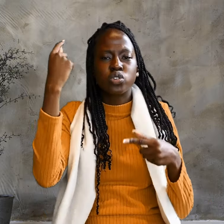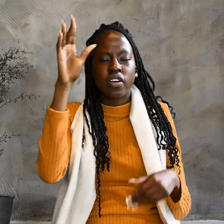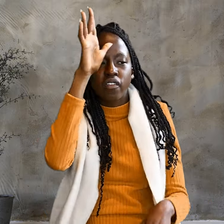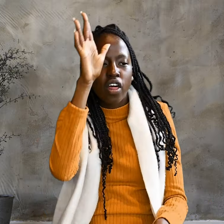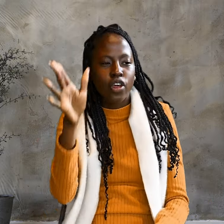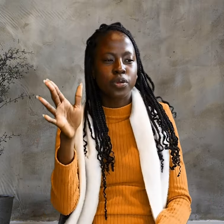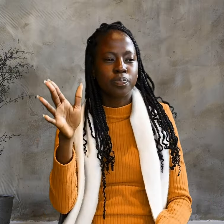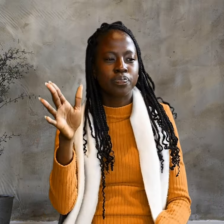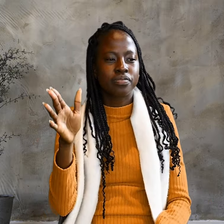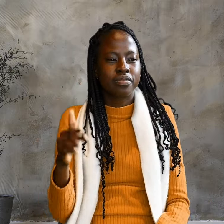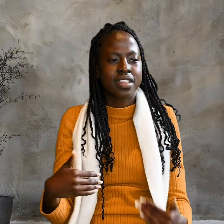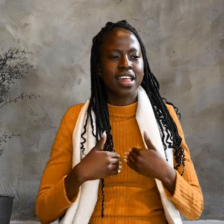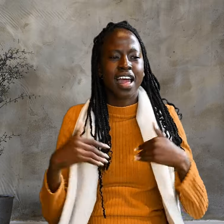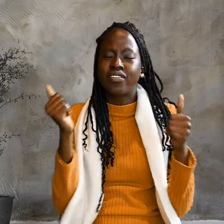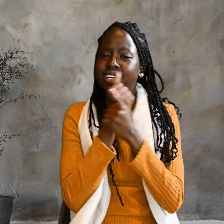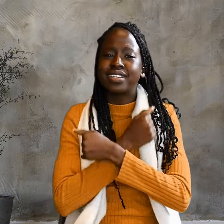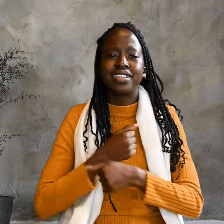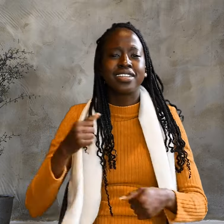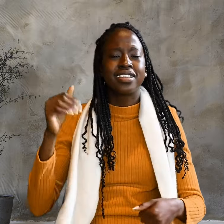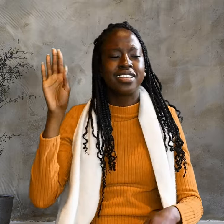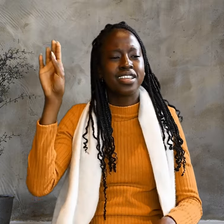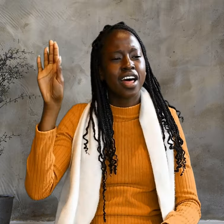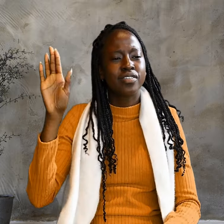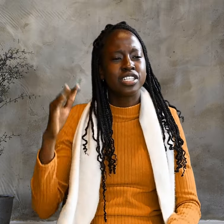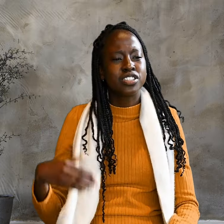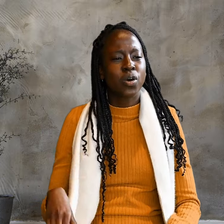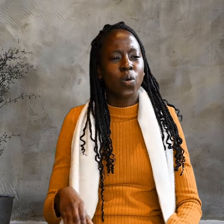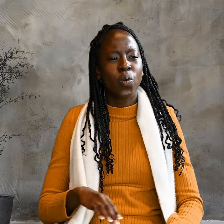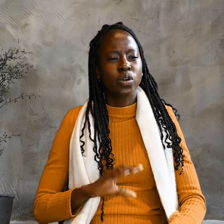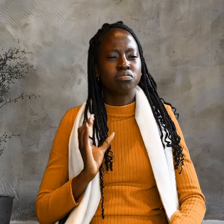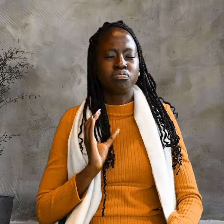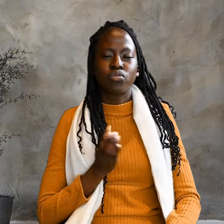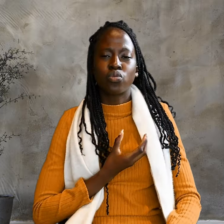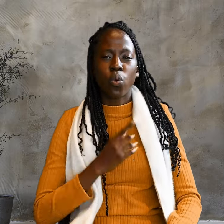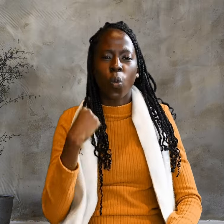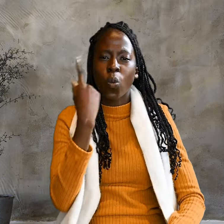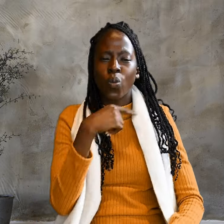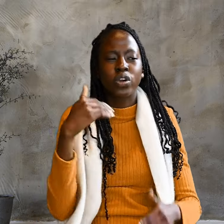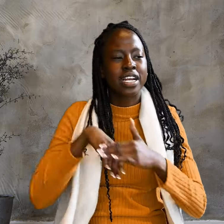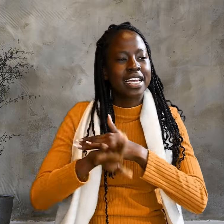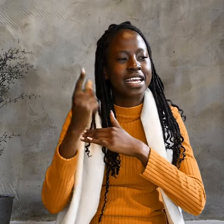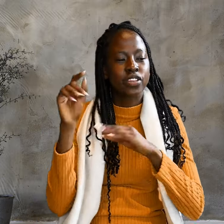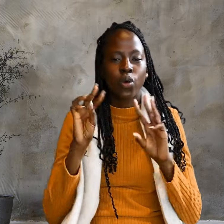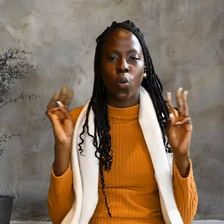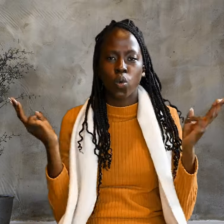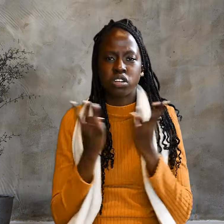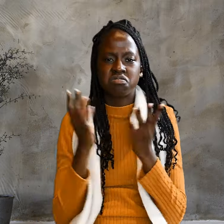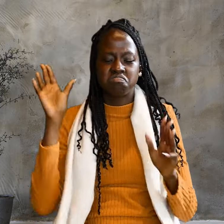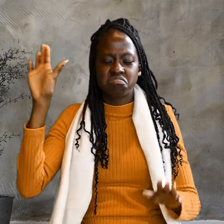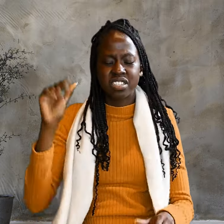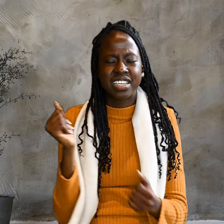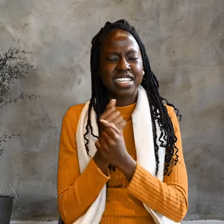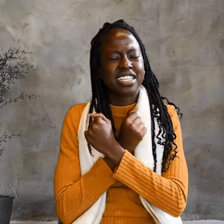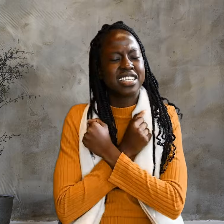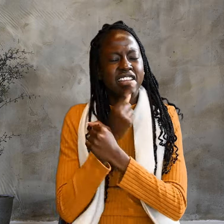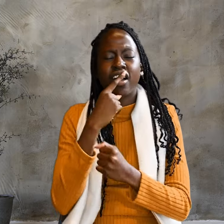the Father. Having loved his own who were in the world, he loved them to the